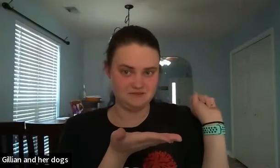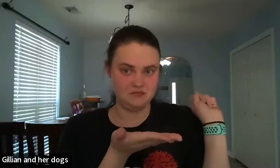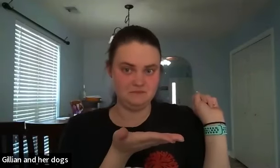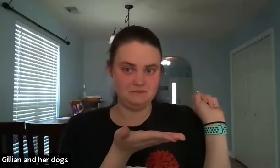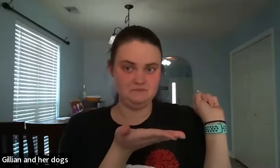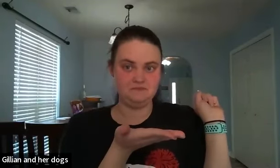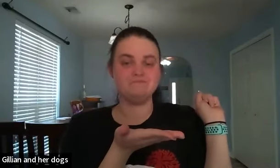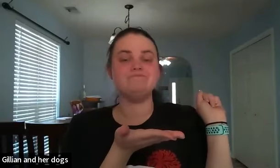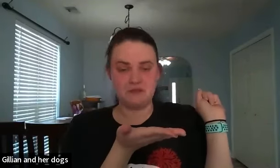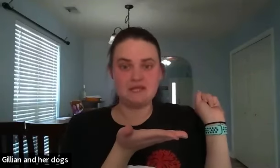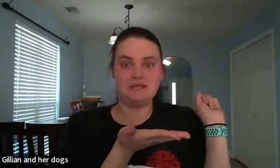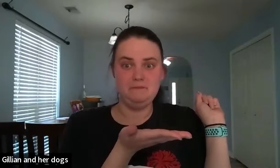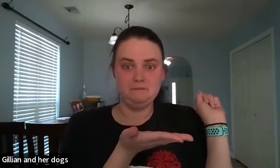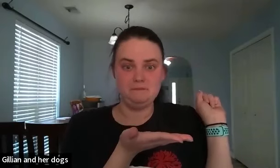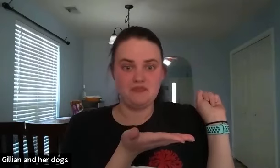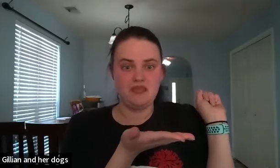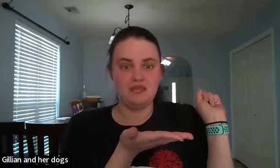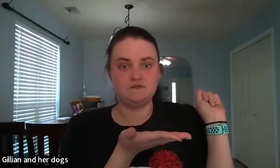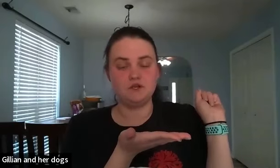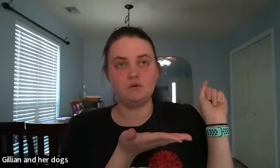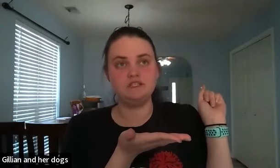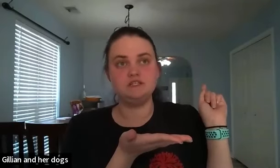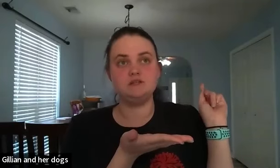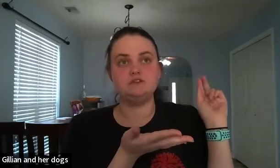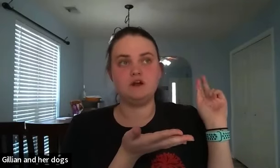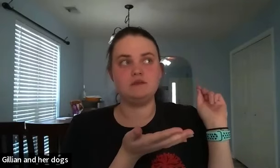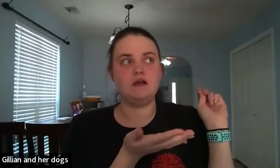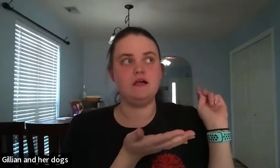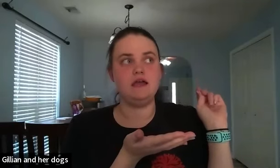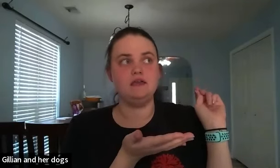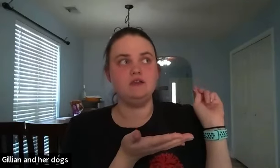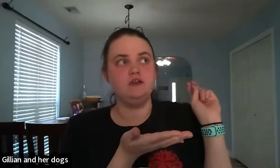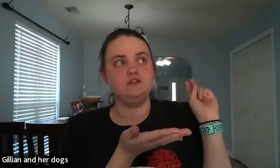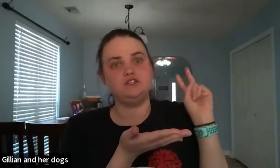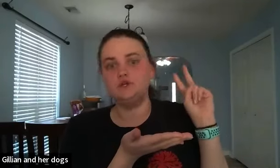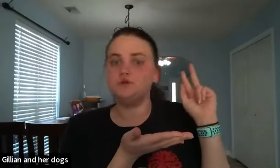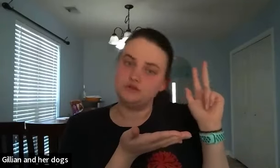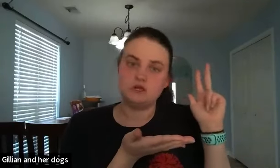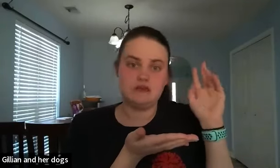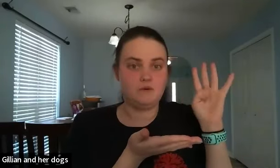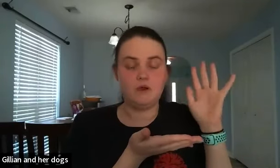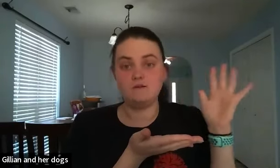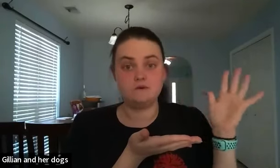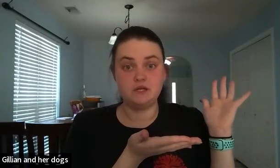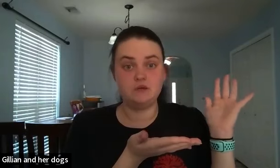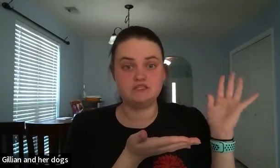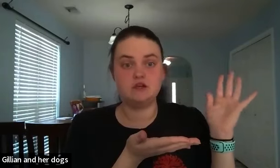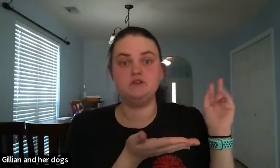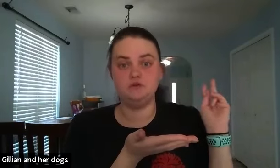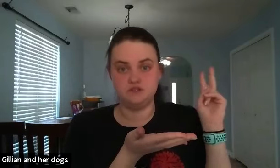week. Yep. And if you're going to do talking about like 2, 3, 4, however many weeks ago, you will do